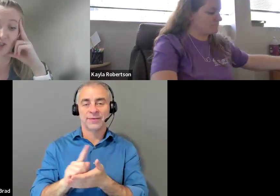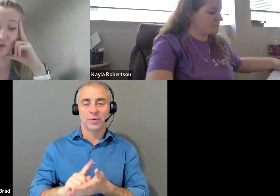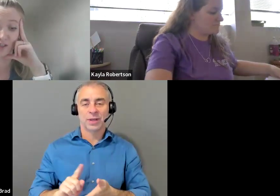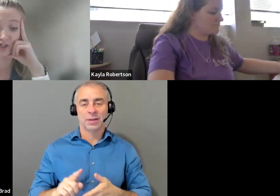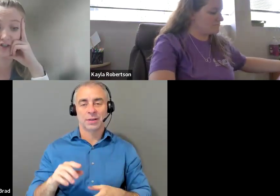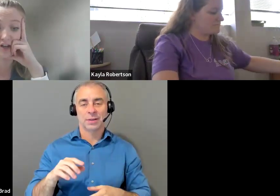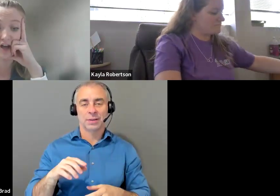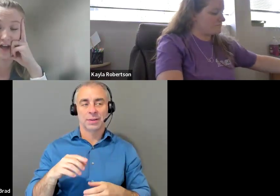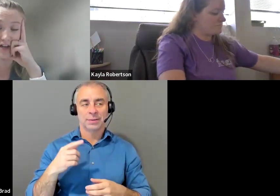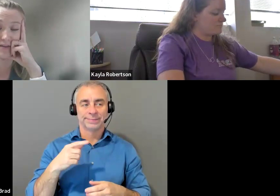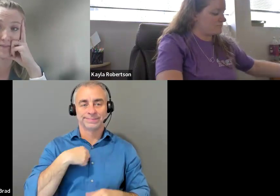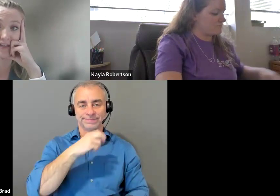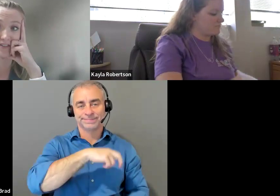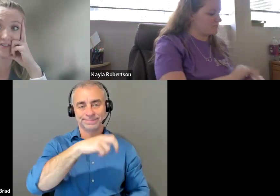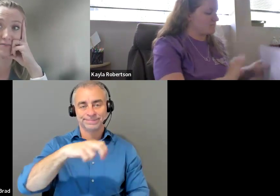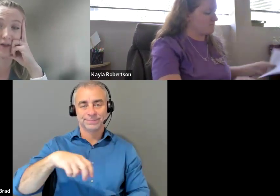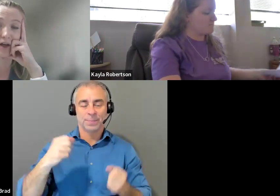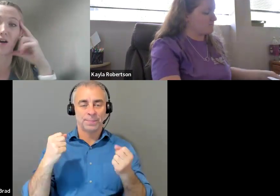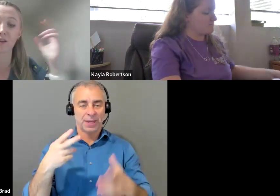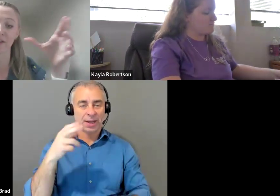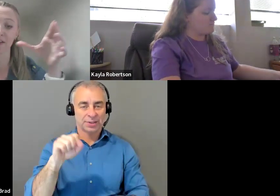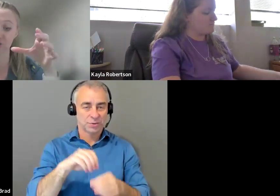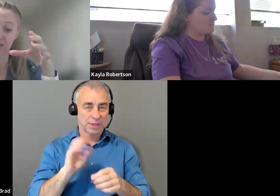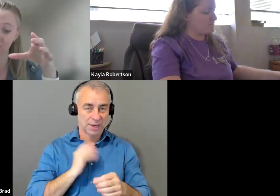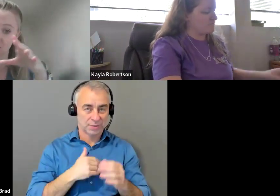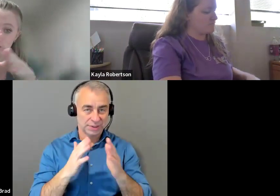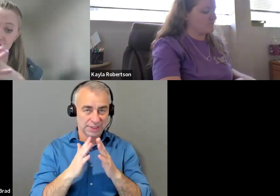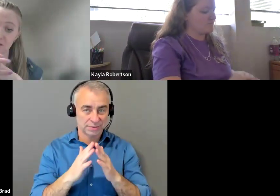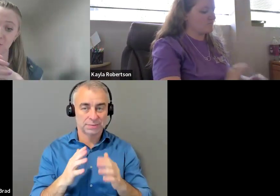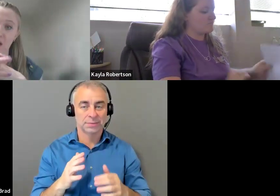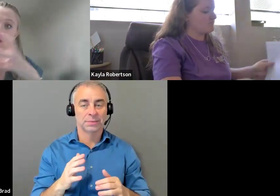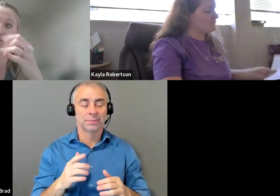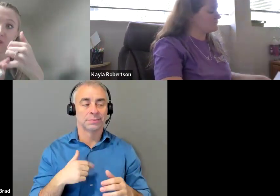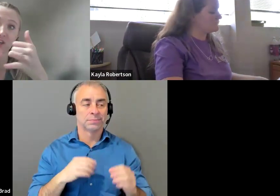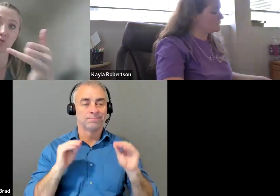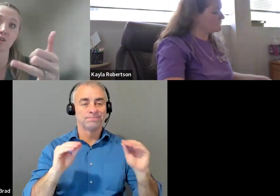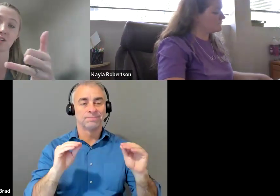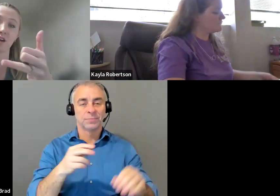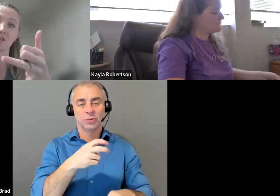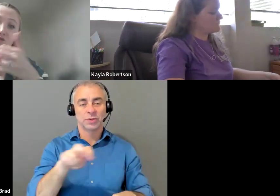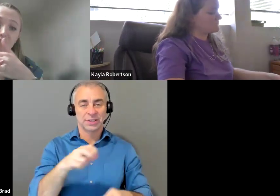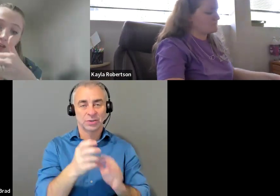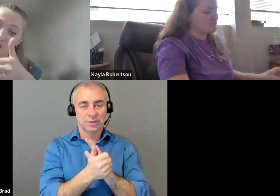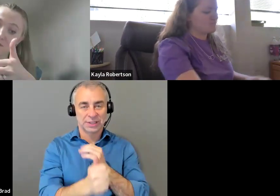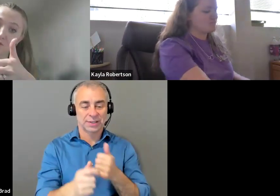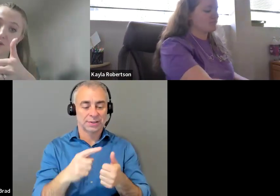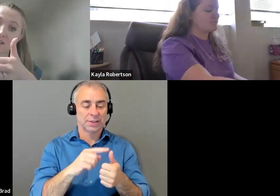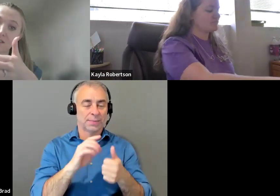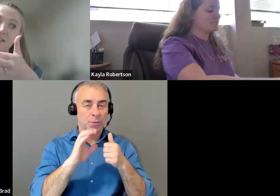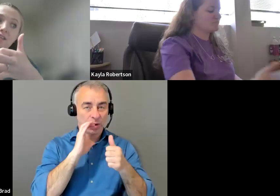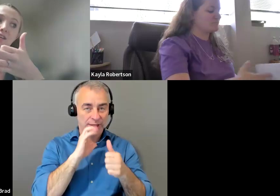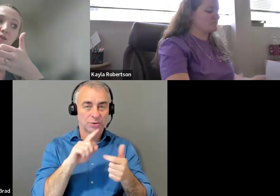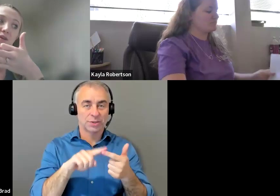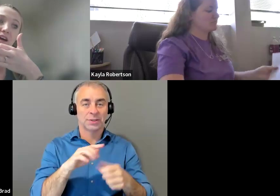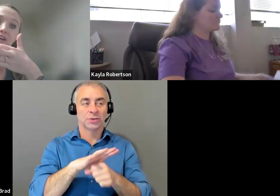here in St. George. It's all about like transition skills. So we have a communication one, a stress management